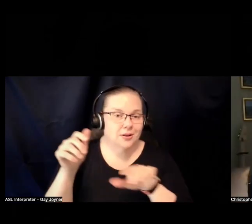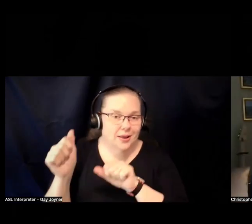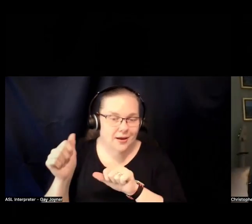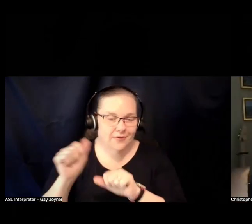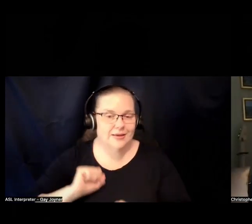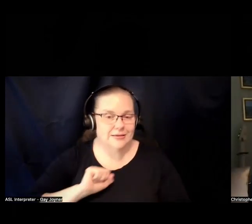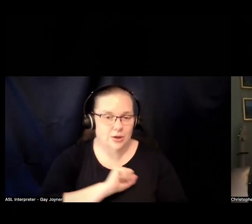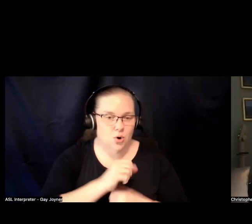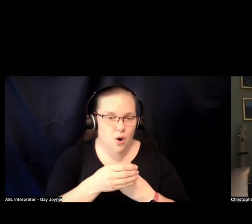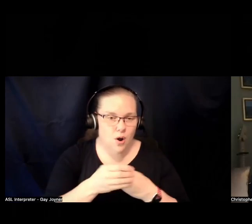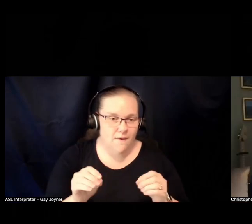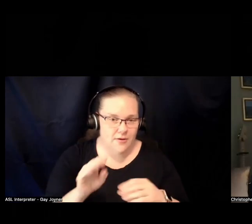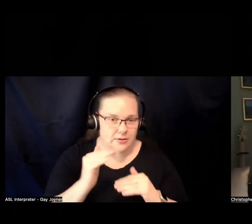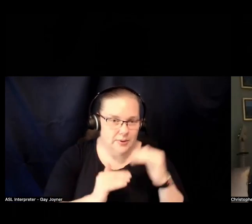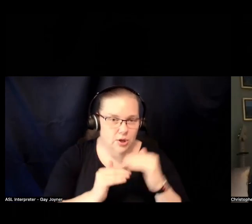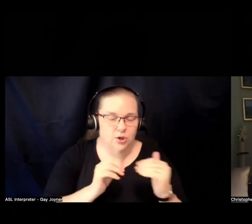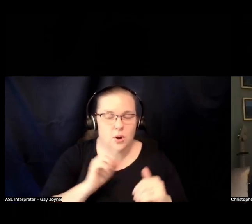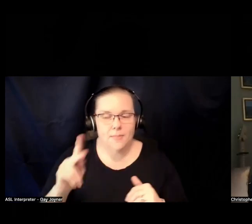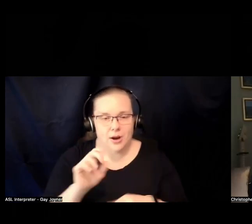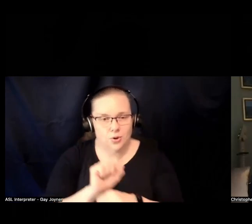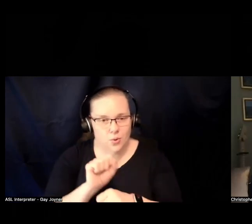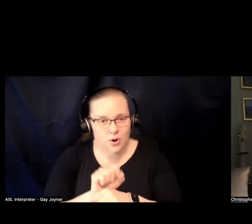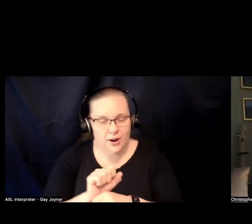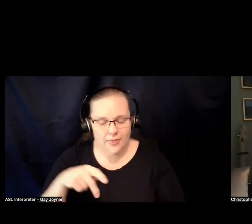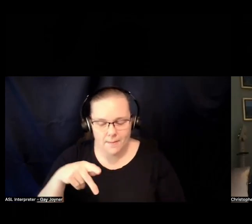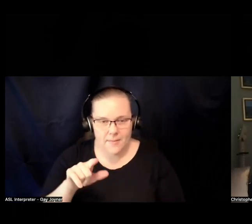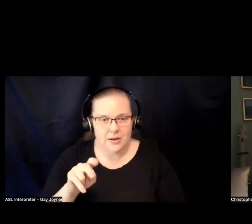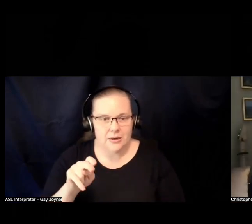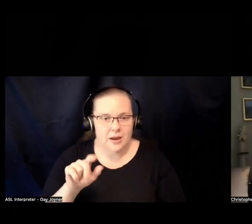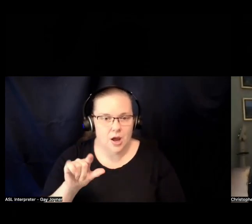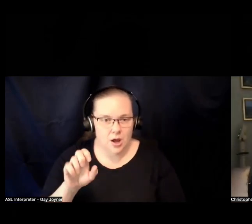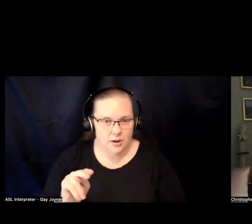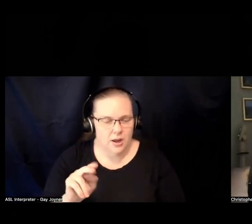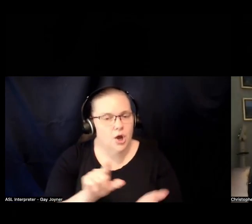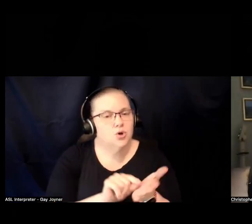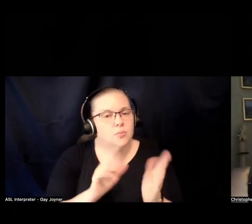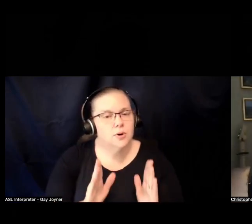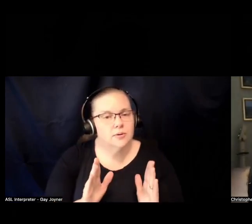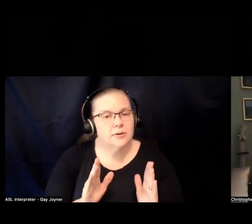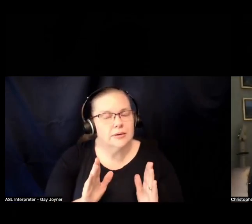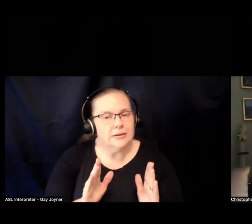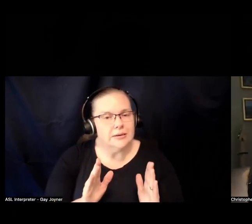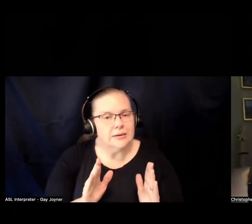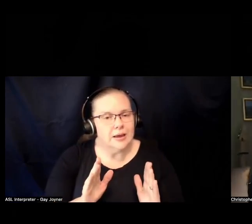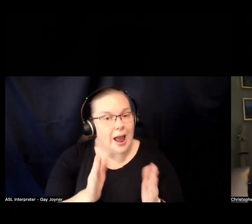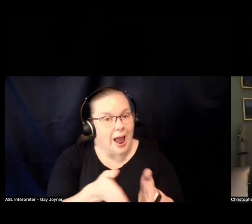building to head back to work at the Pentagon, reporters asked Anna for a comment. I am proud of our democracy.